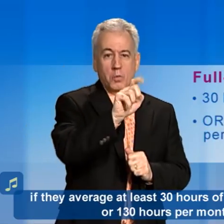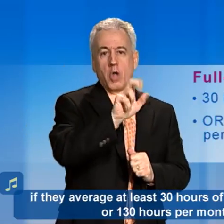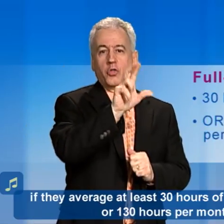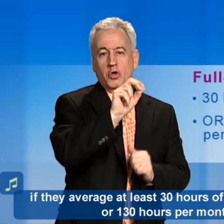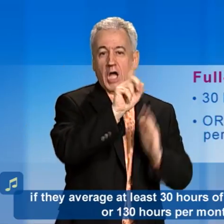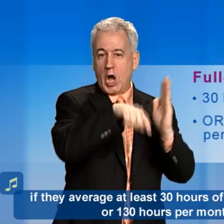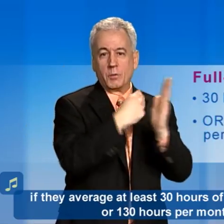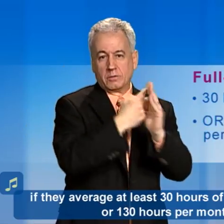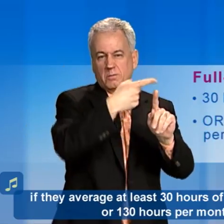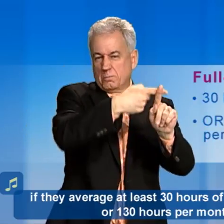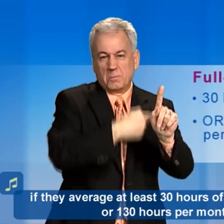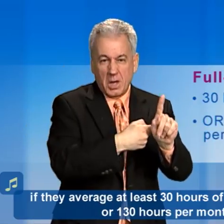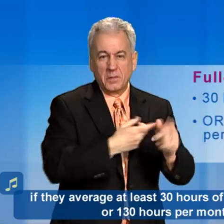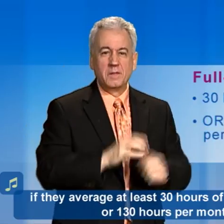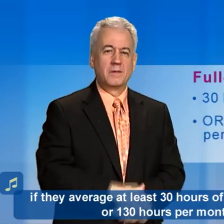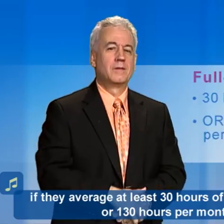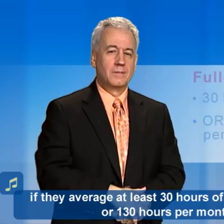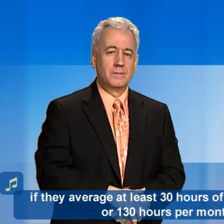or 130 hours per month.